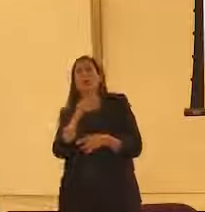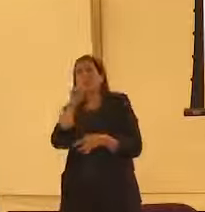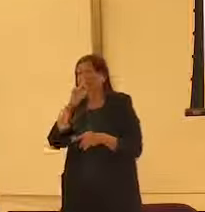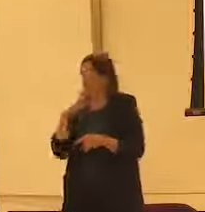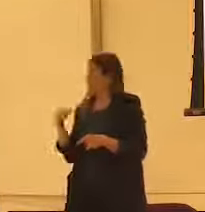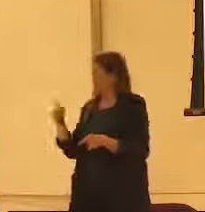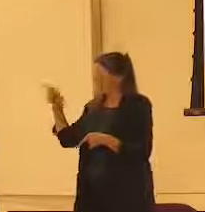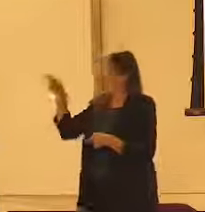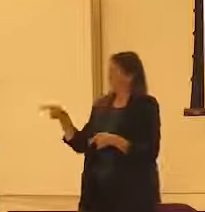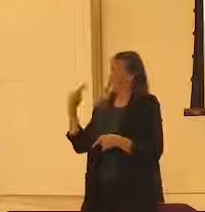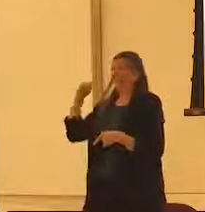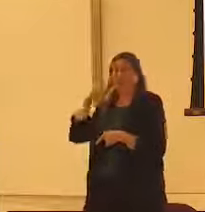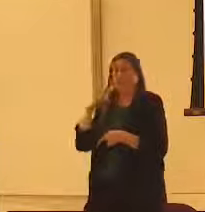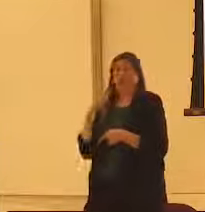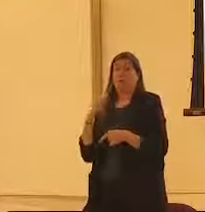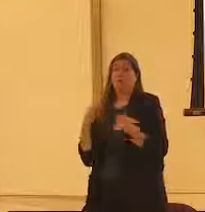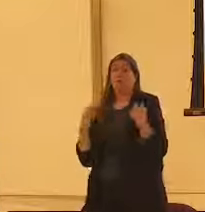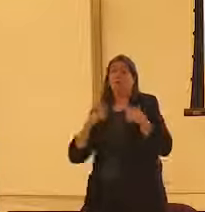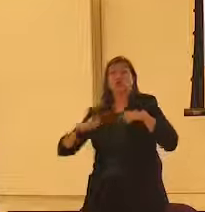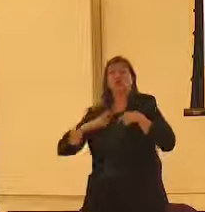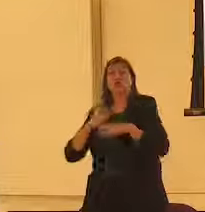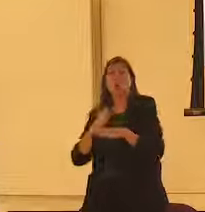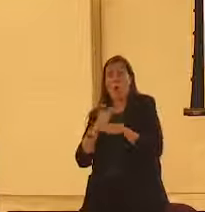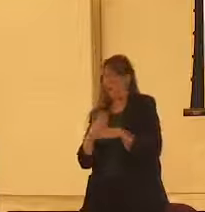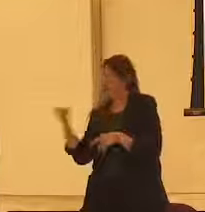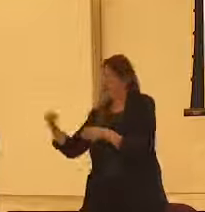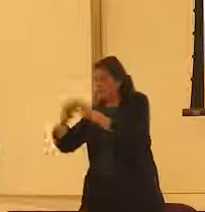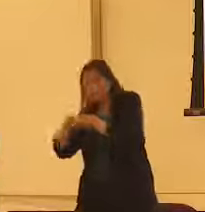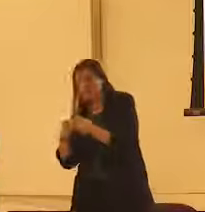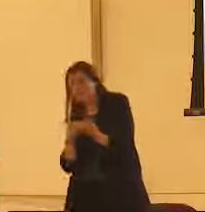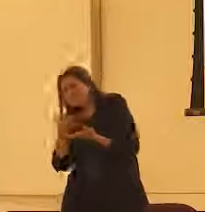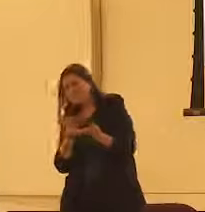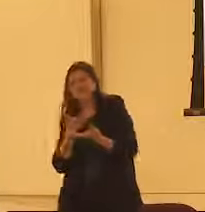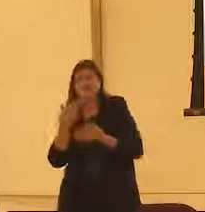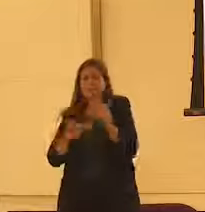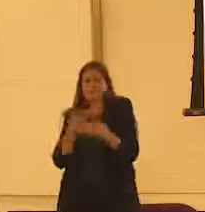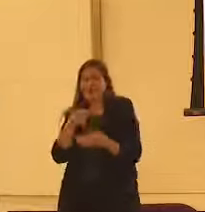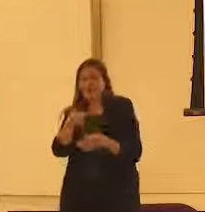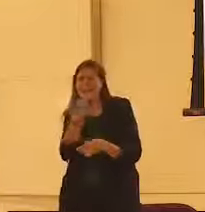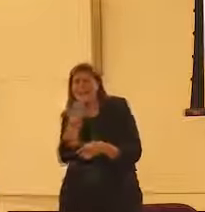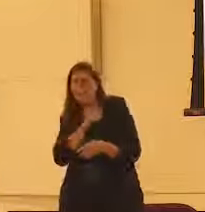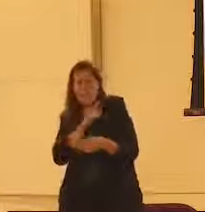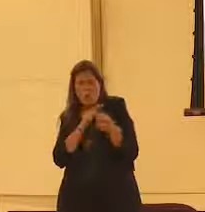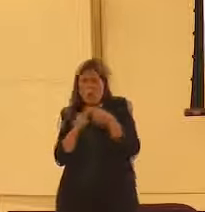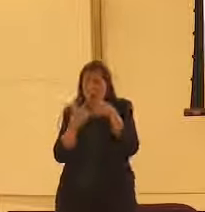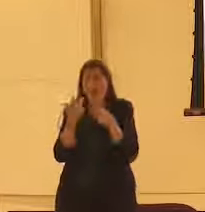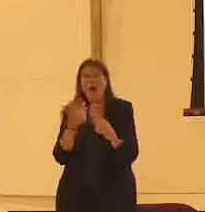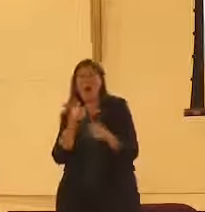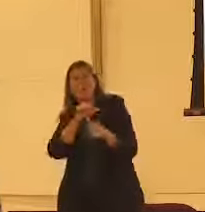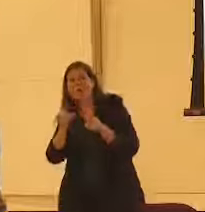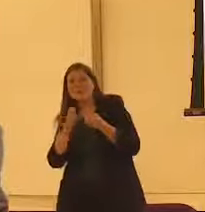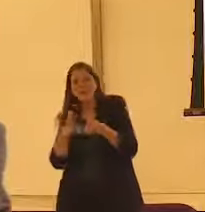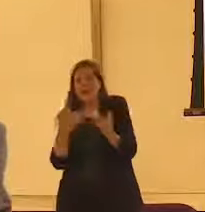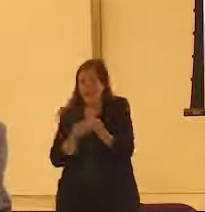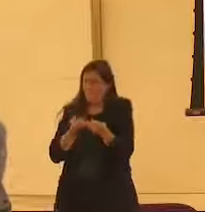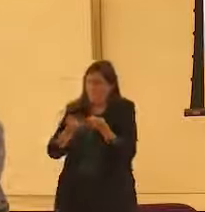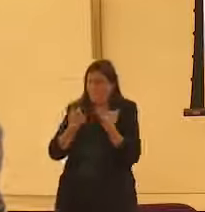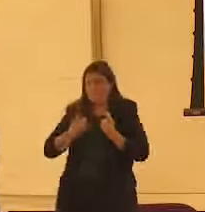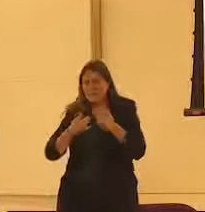a pure BSL user, has a sit down with them and explains you need to take the medication, it's going to be the best way to manage it, that's nothing to do